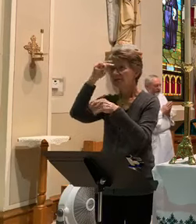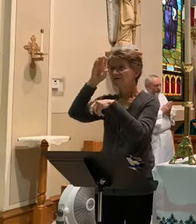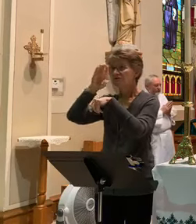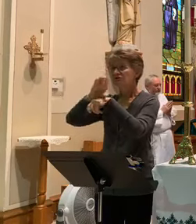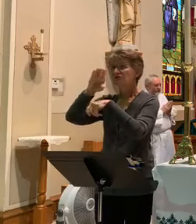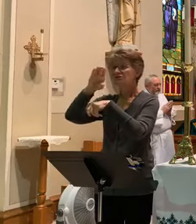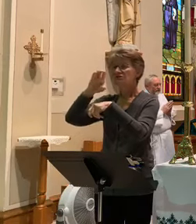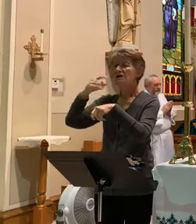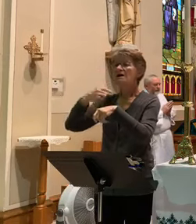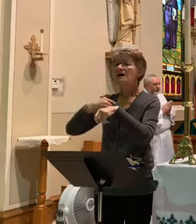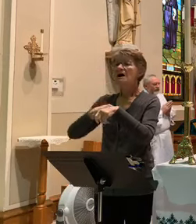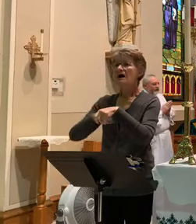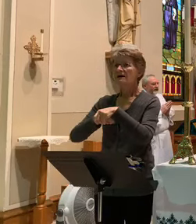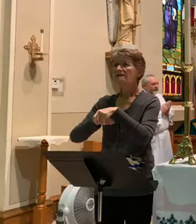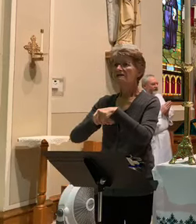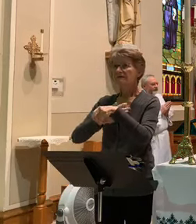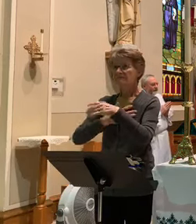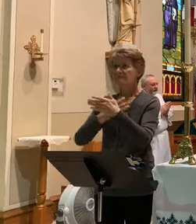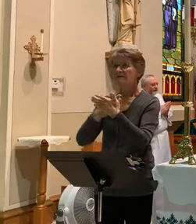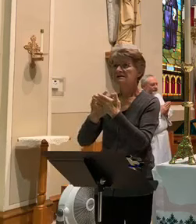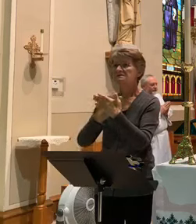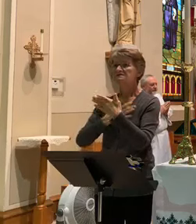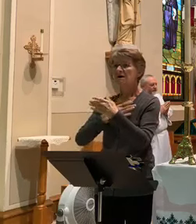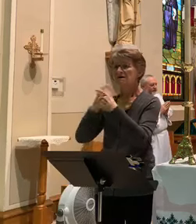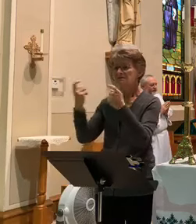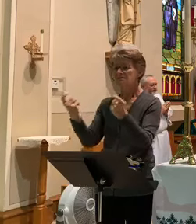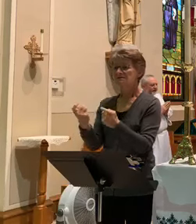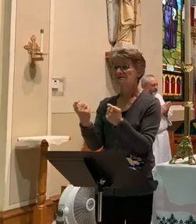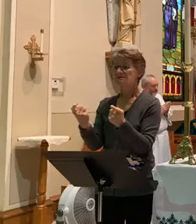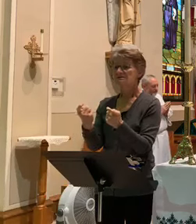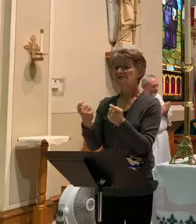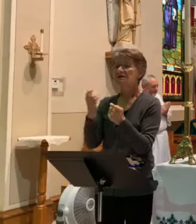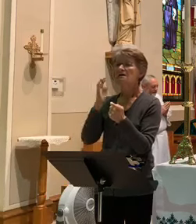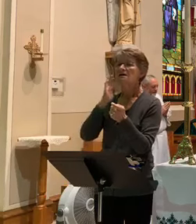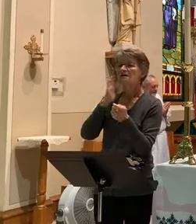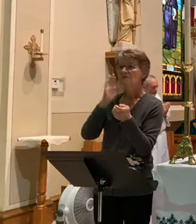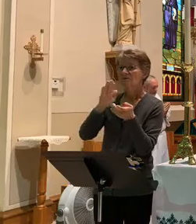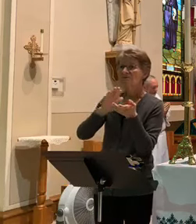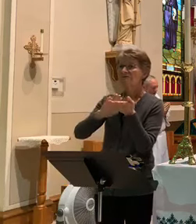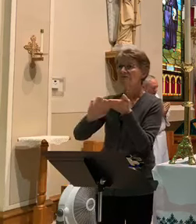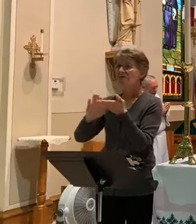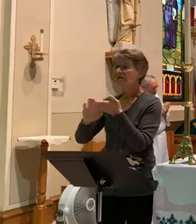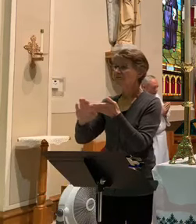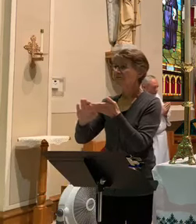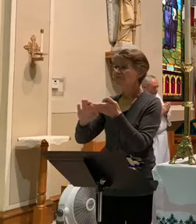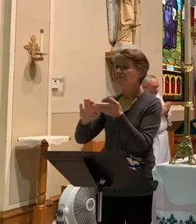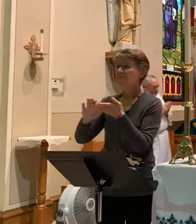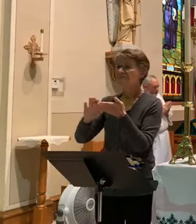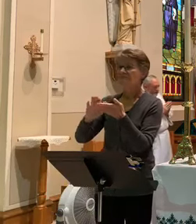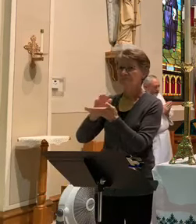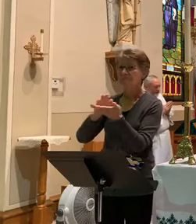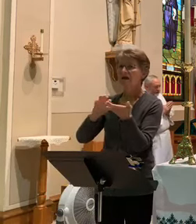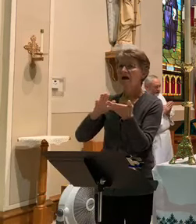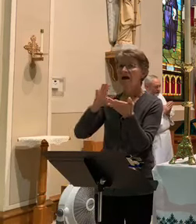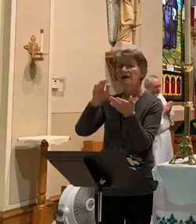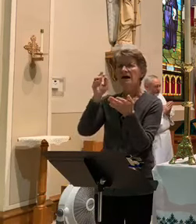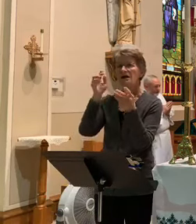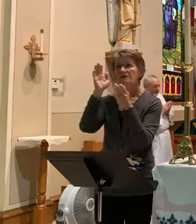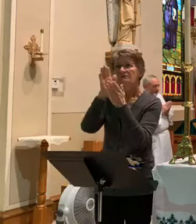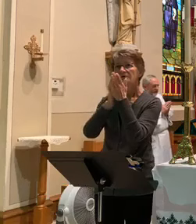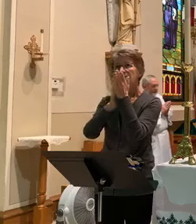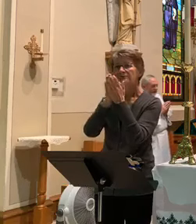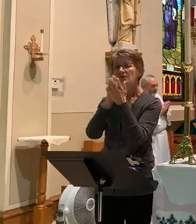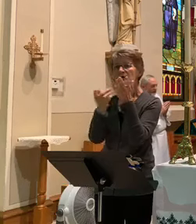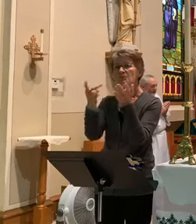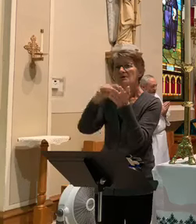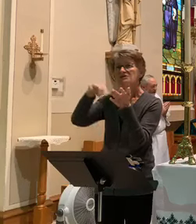and apostolic church. I confess one baptism for the forgiveness of sins, and I look forward to the resurrection of the